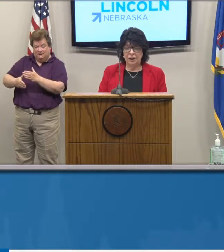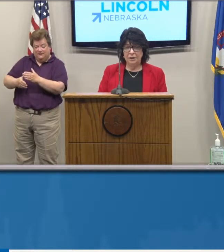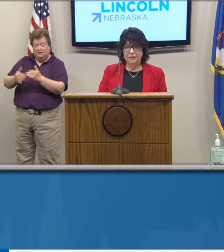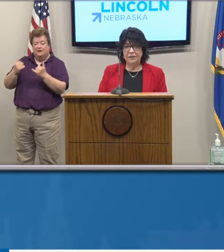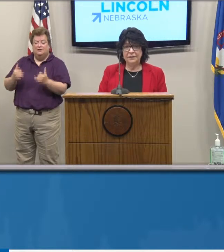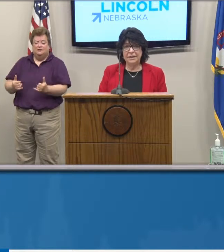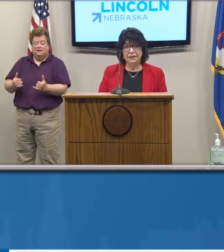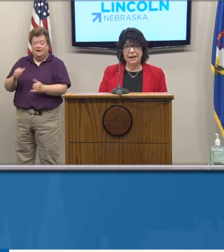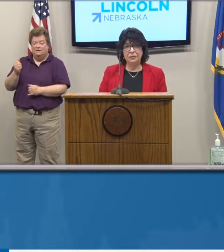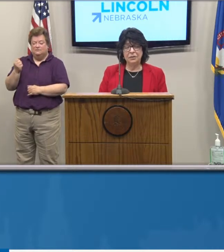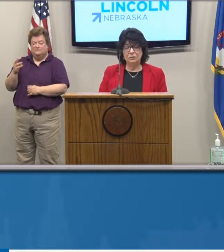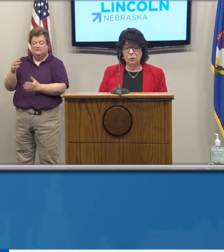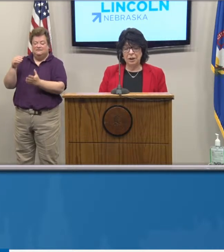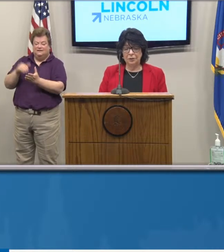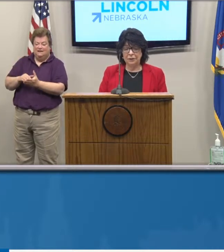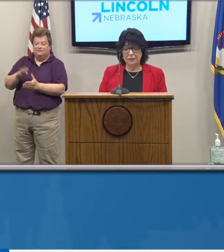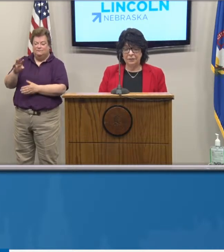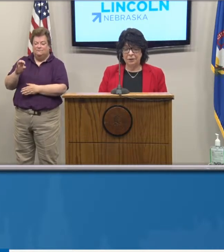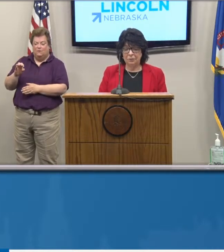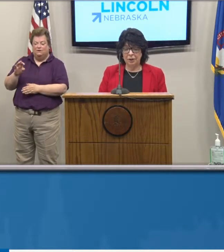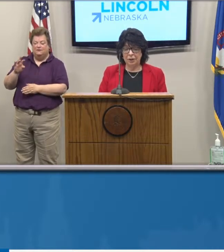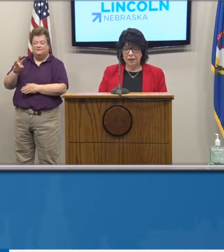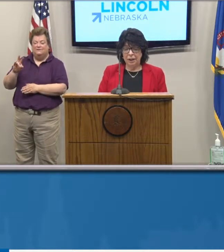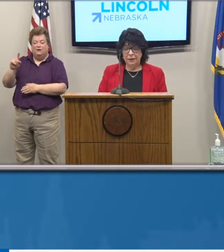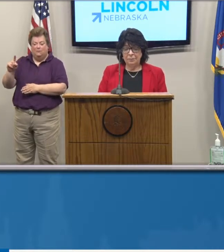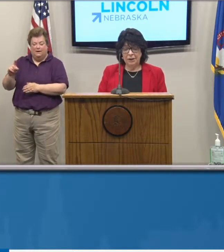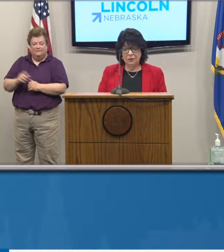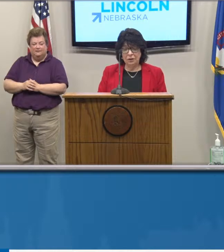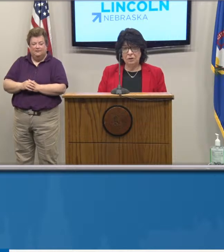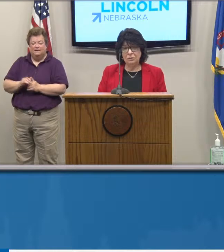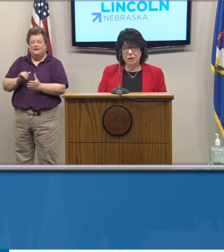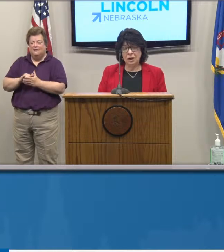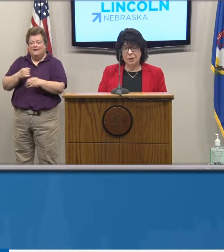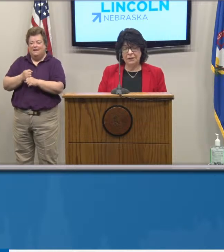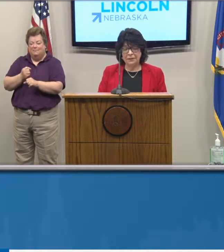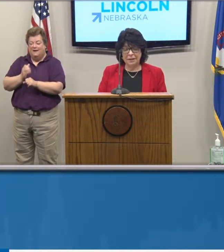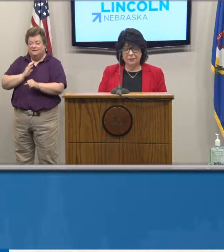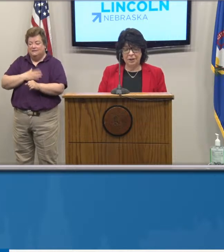Sunday. With today's 17 cases, that brings the total to